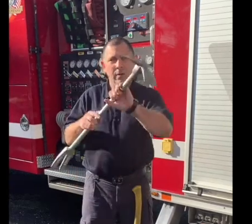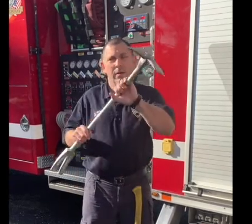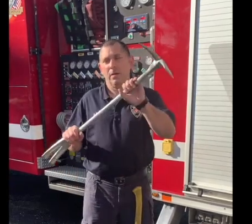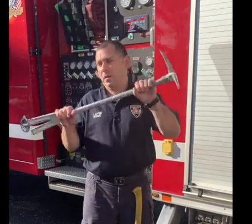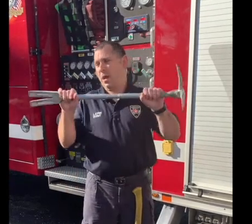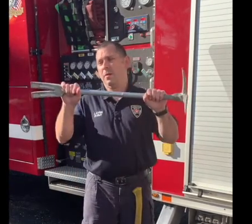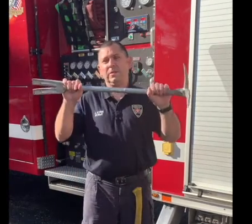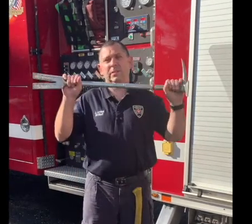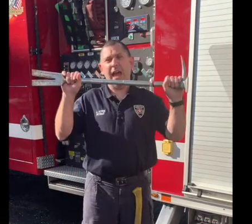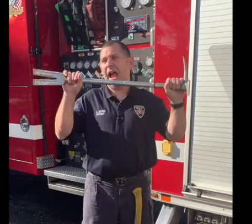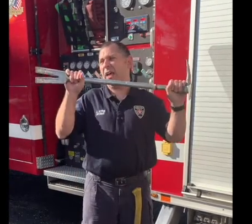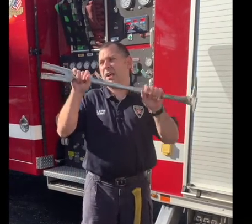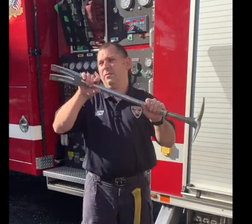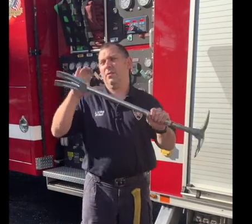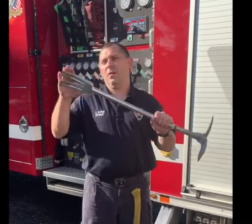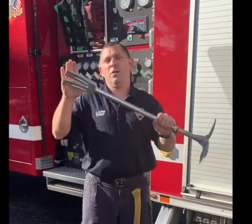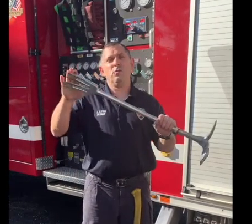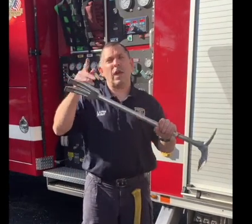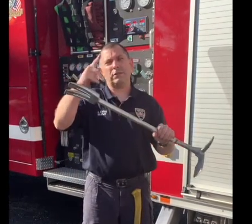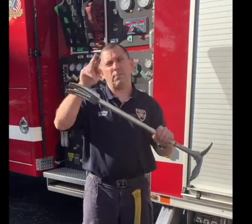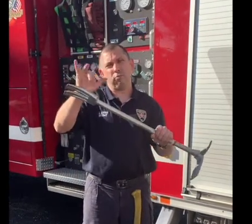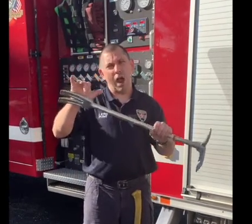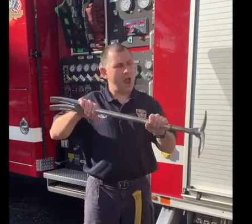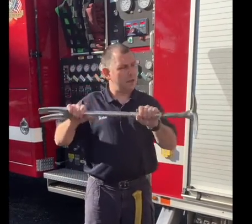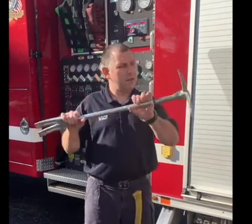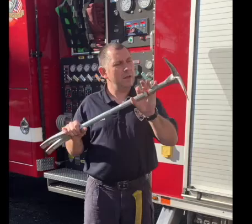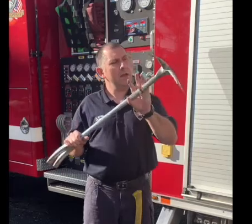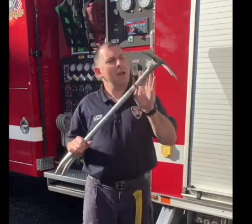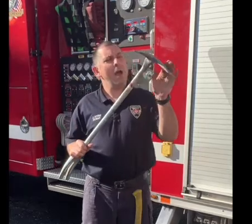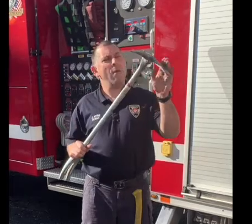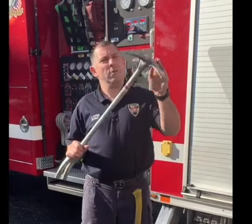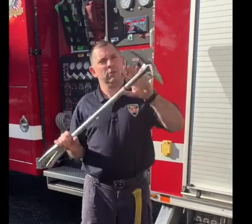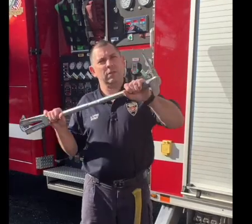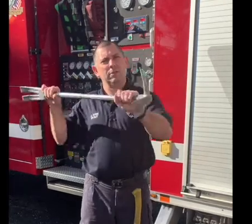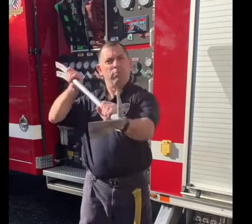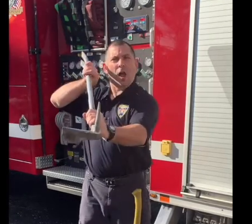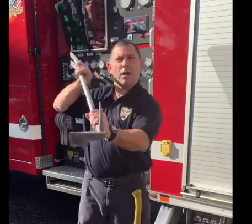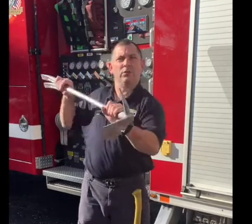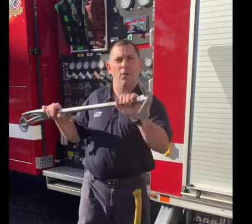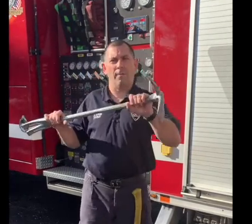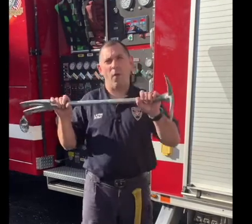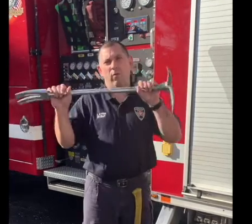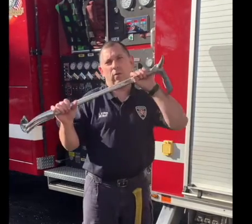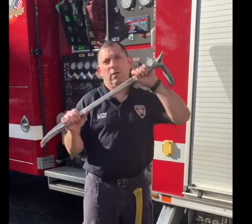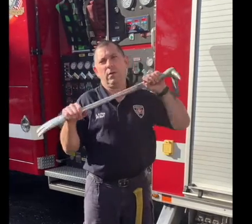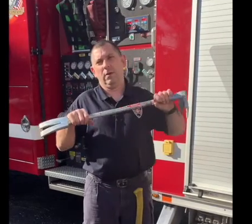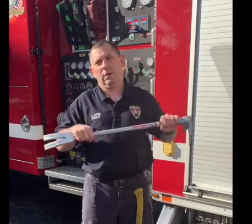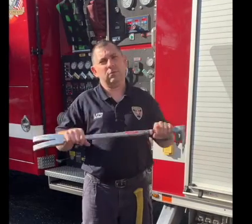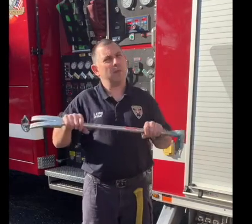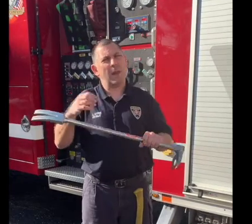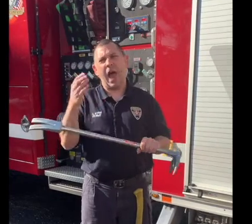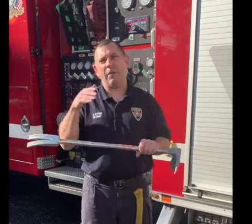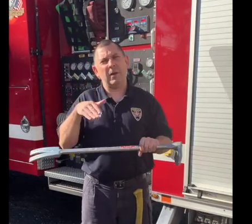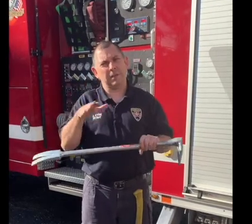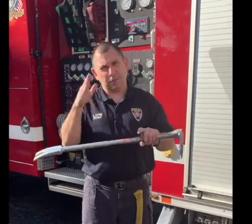So the axe is used to chop something, and then this is to use to pry or pull something open,